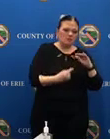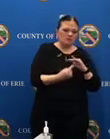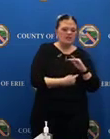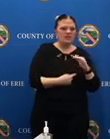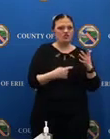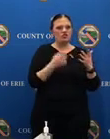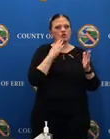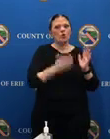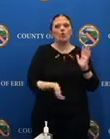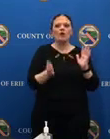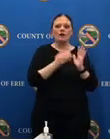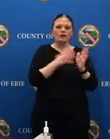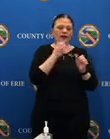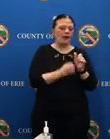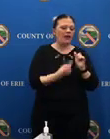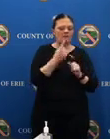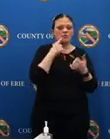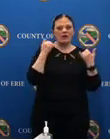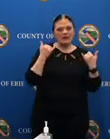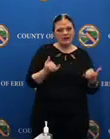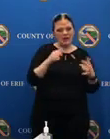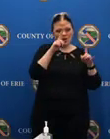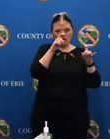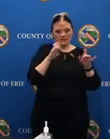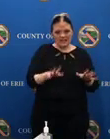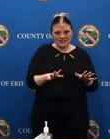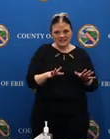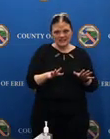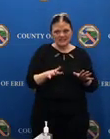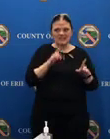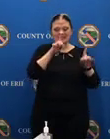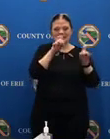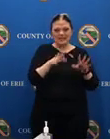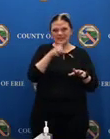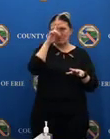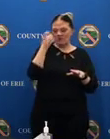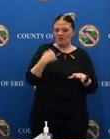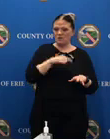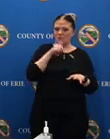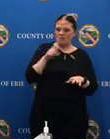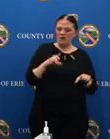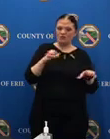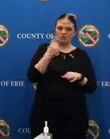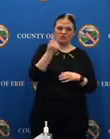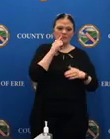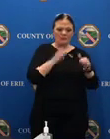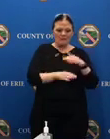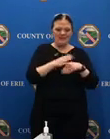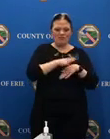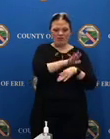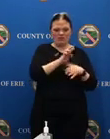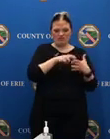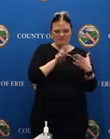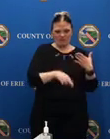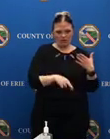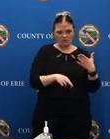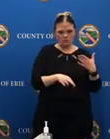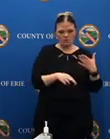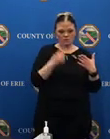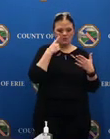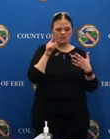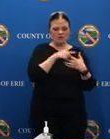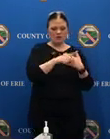again, everybody now who is being tested because we need to do something based on their test results. For